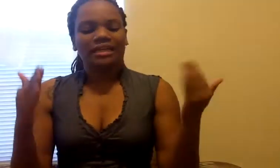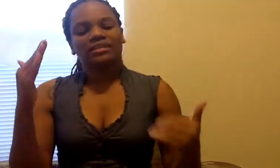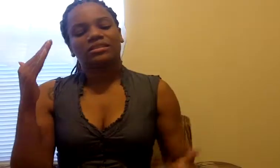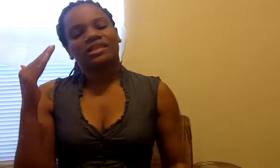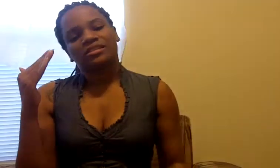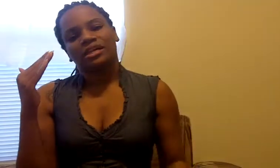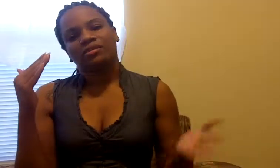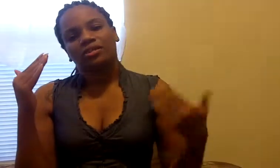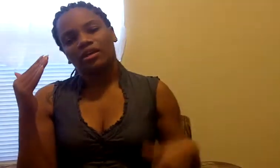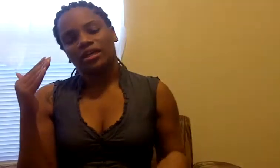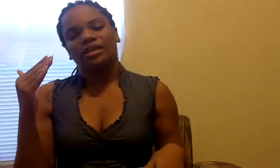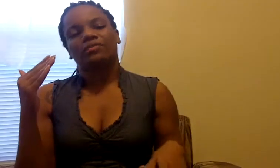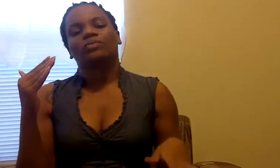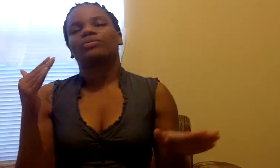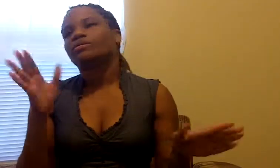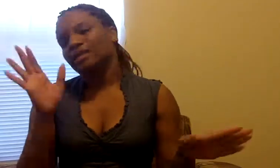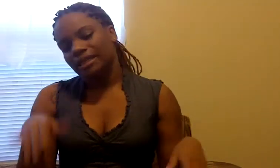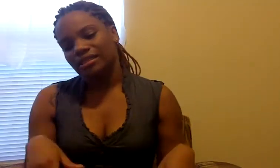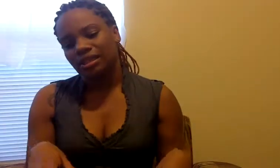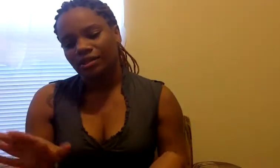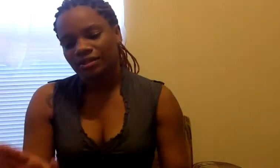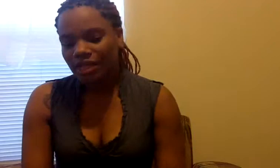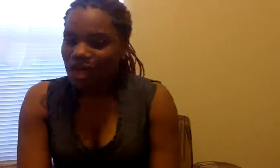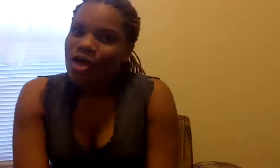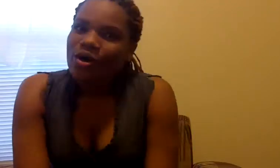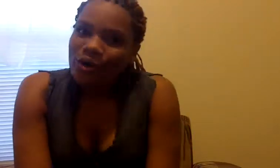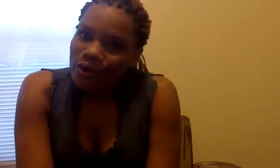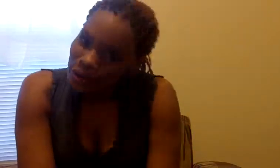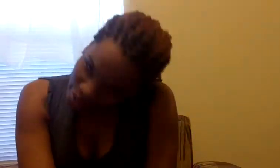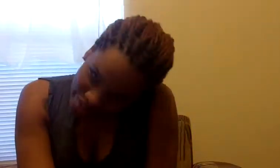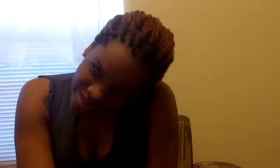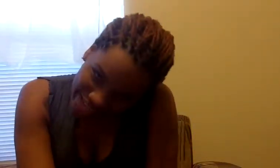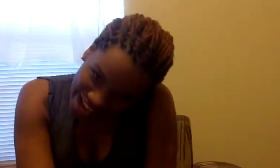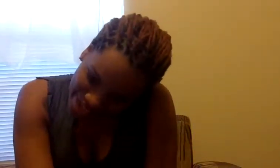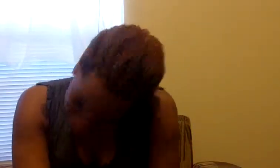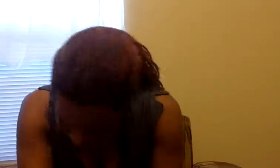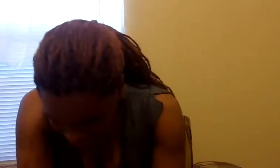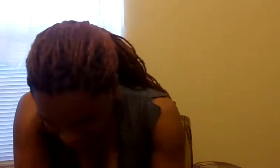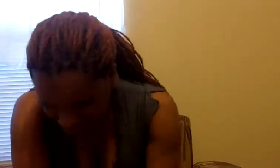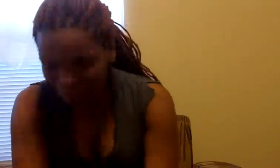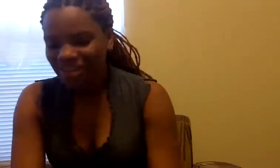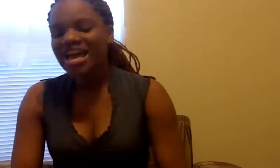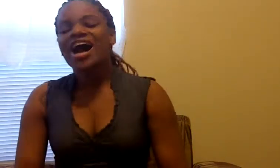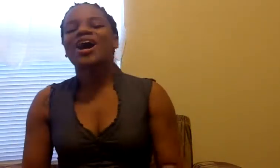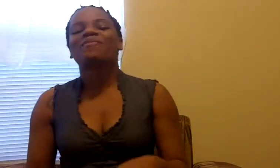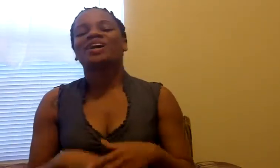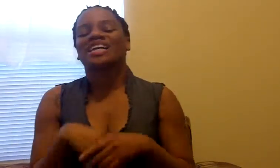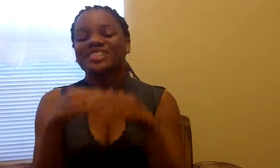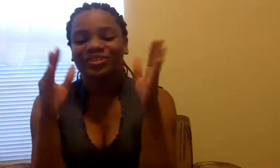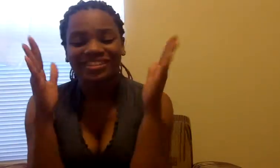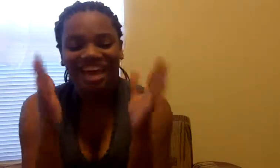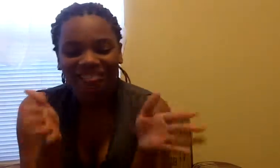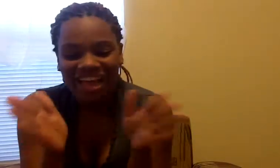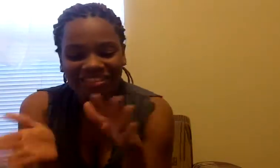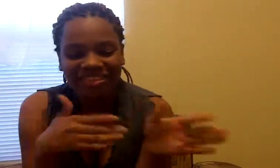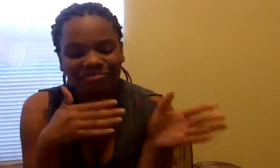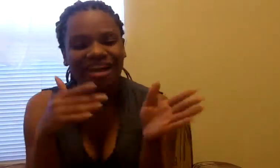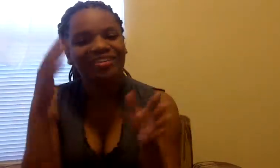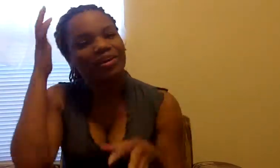like lesser down the chart, and we won't really get into those. I'm tired. Okay, so now that we have this little background